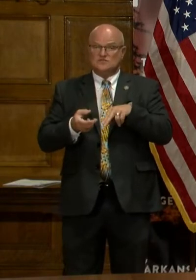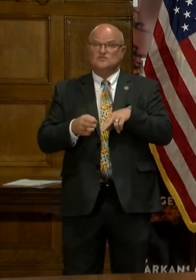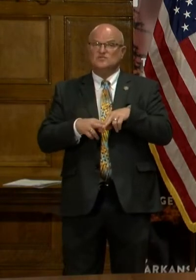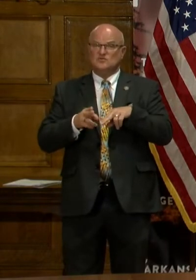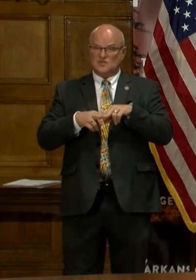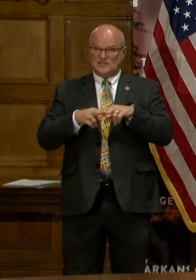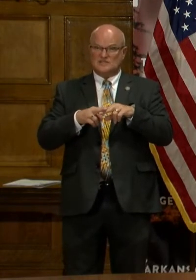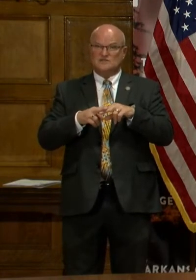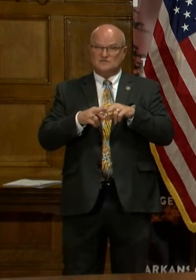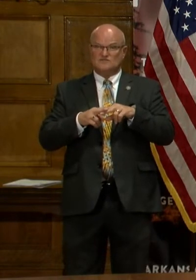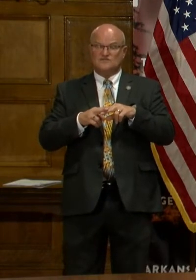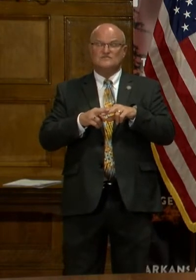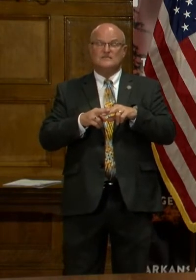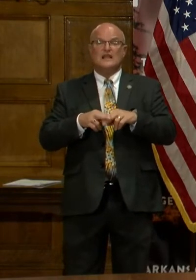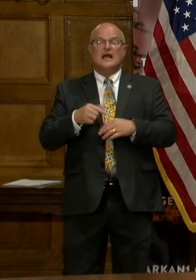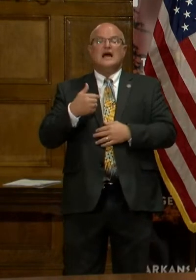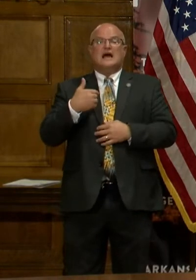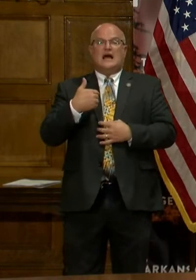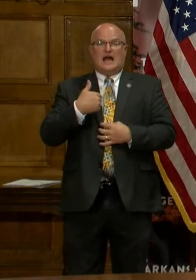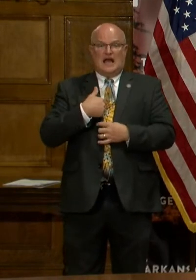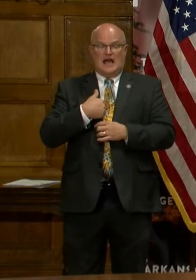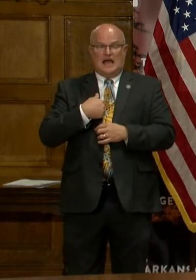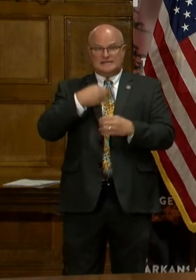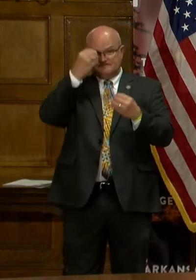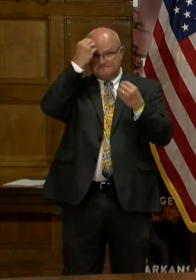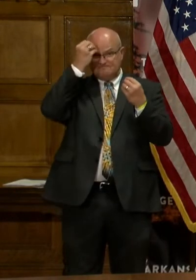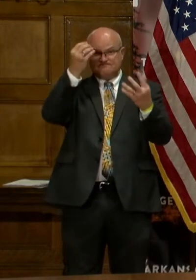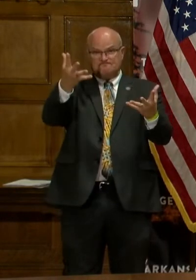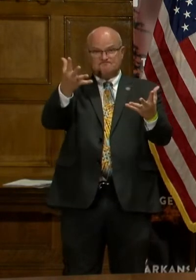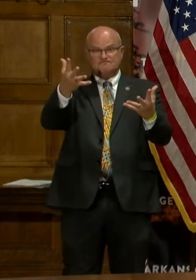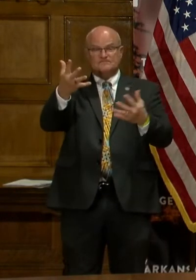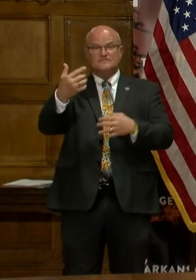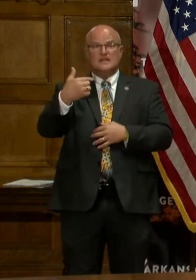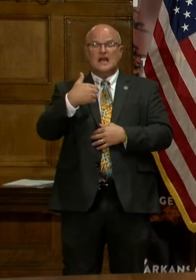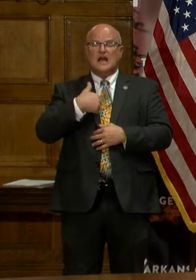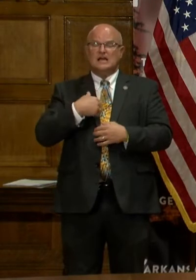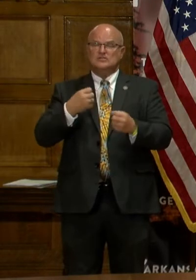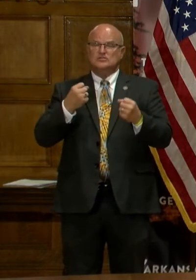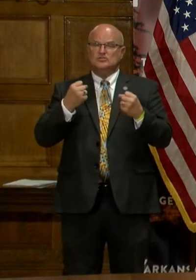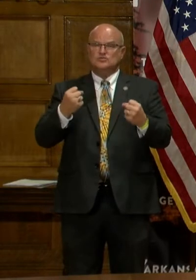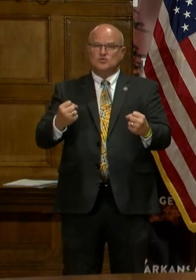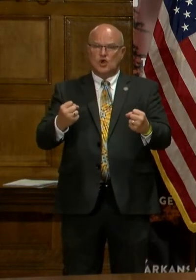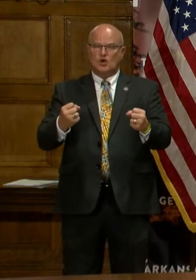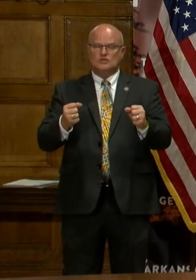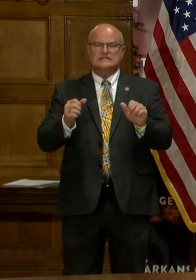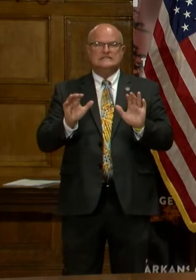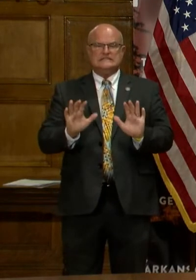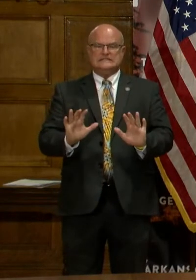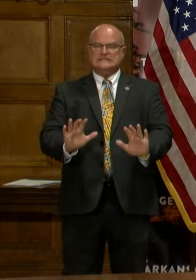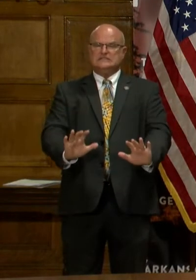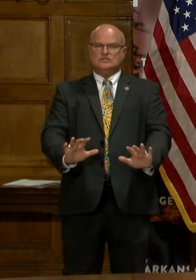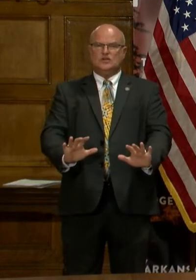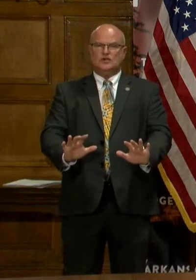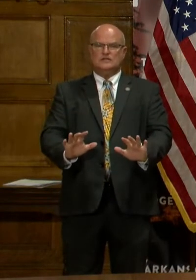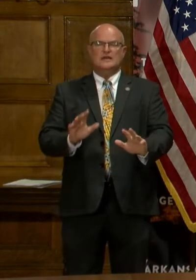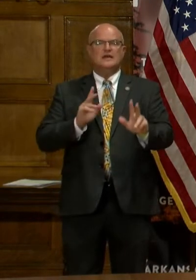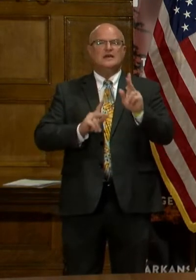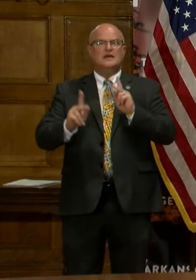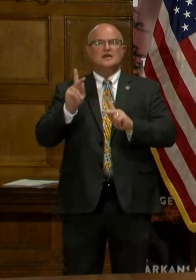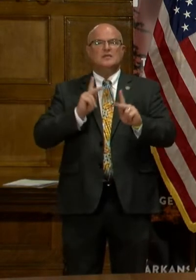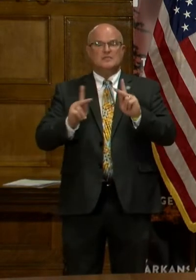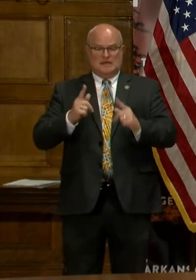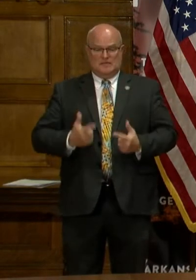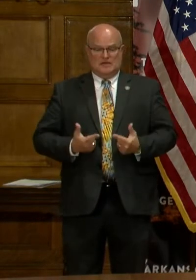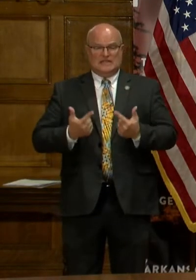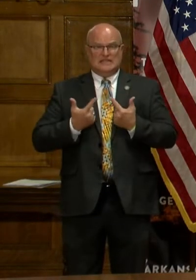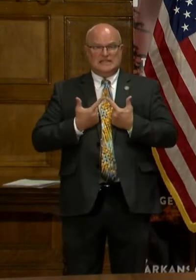increase. I am going to come forward today and state that I strongly discourage that persons